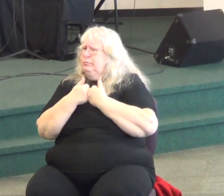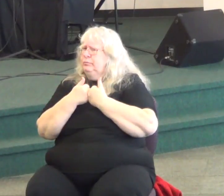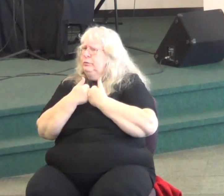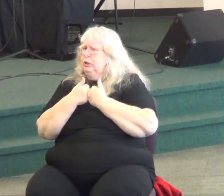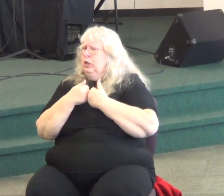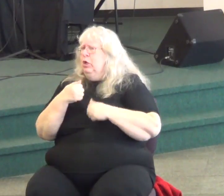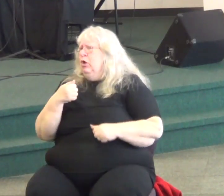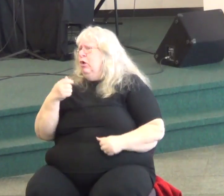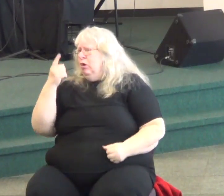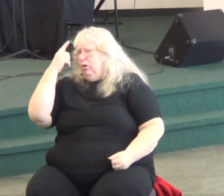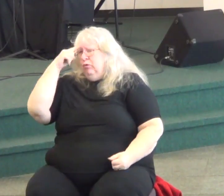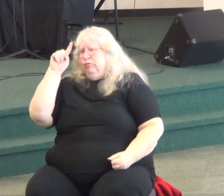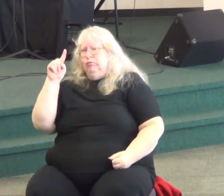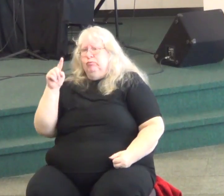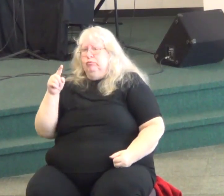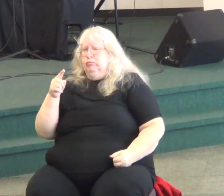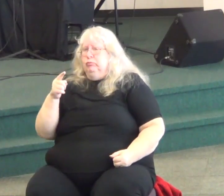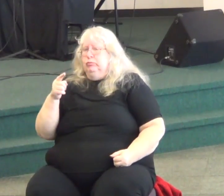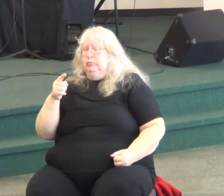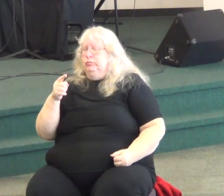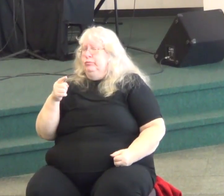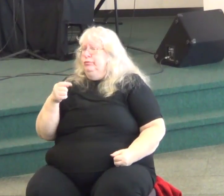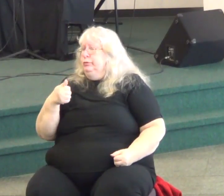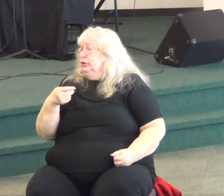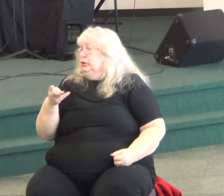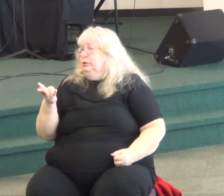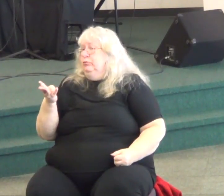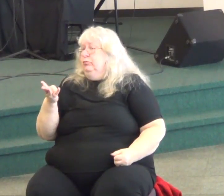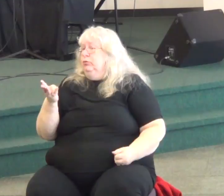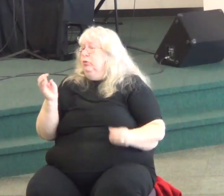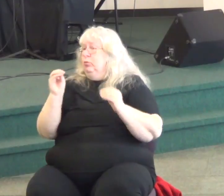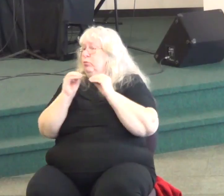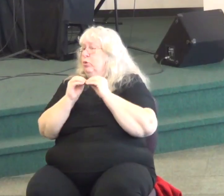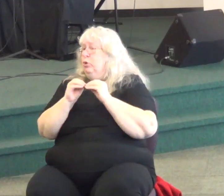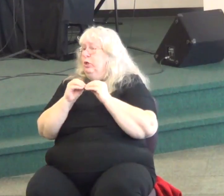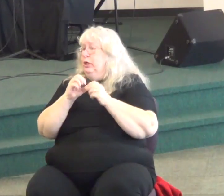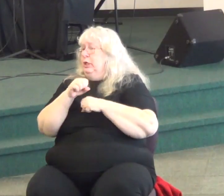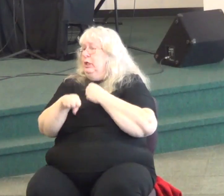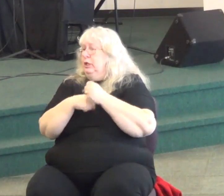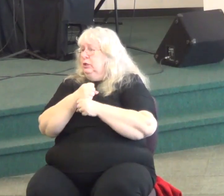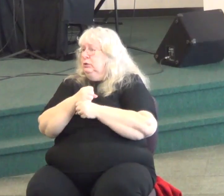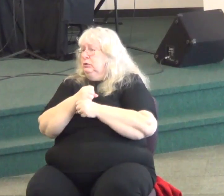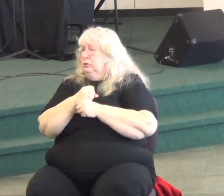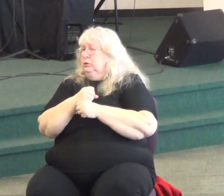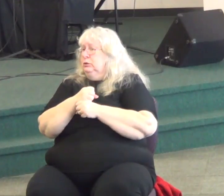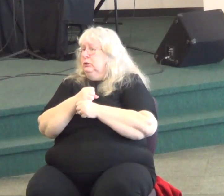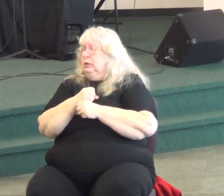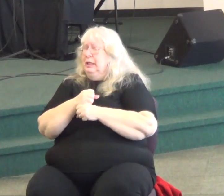20, 30, 50 years. It's not a game, church. It's real. It's the real